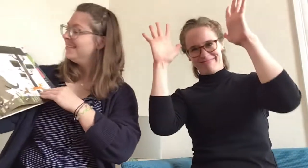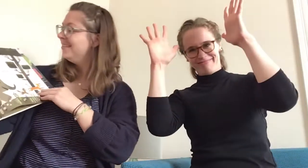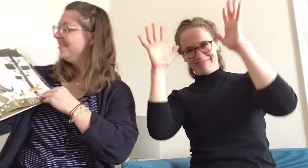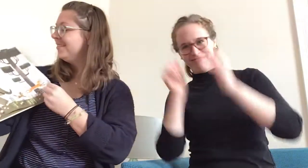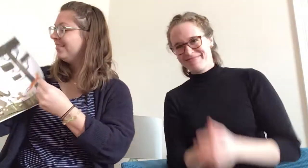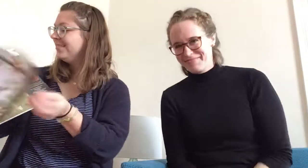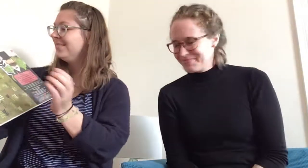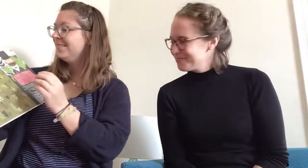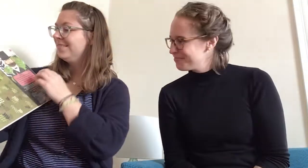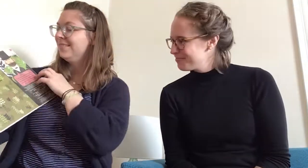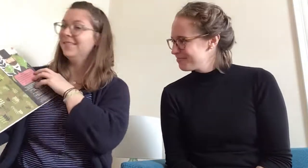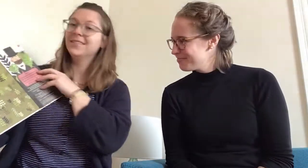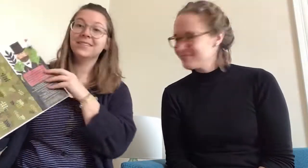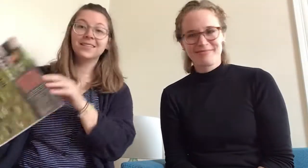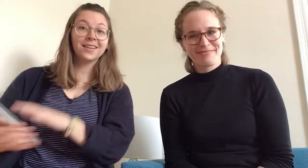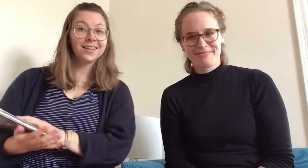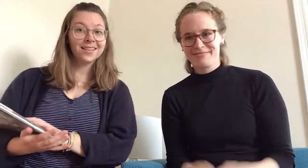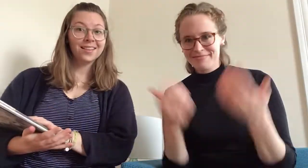end.